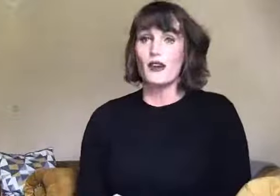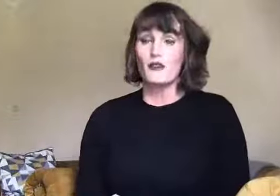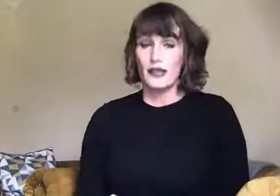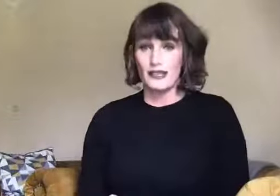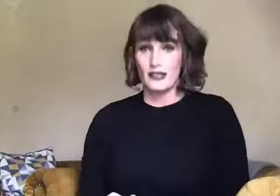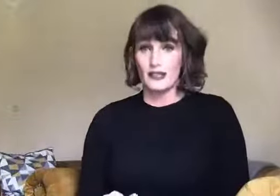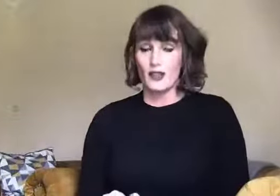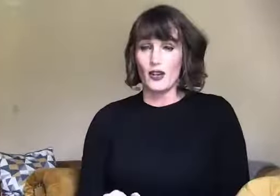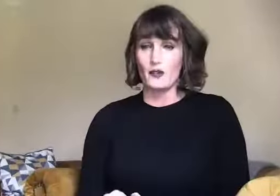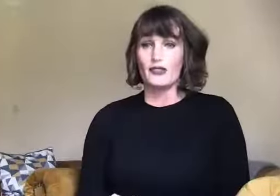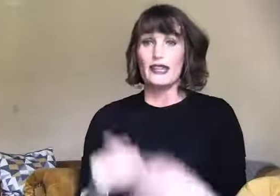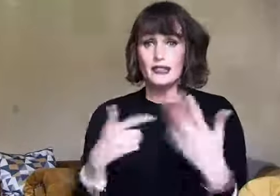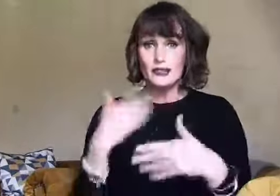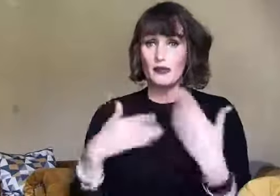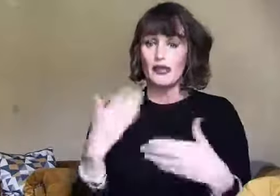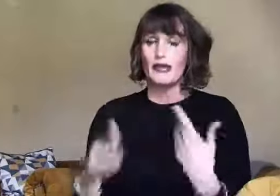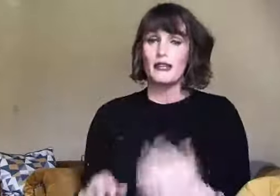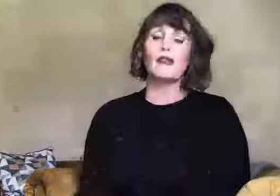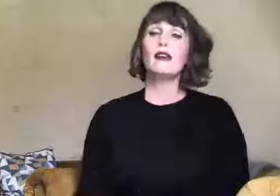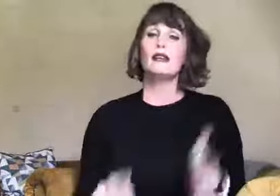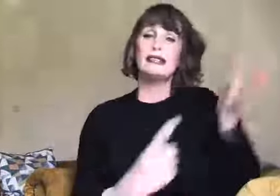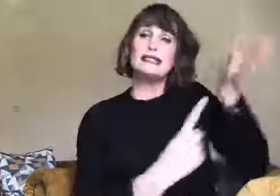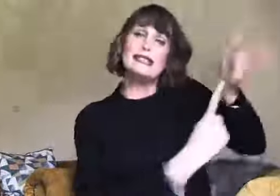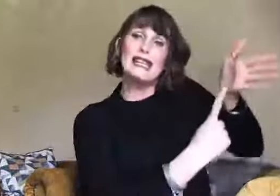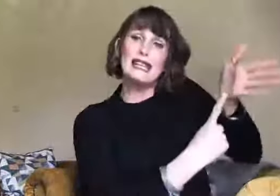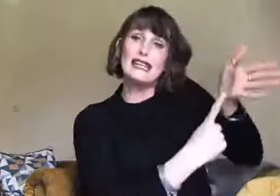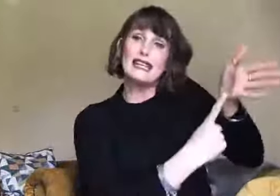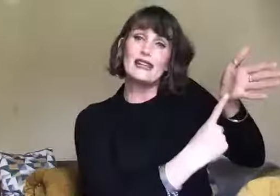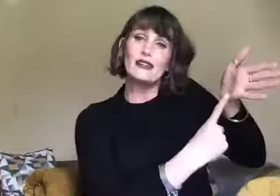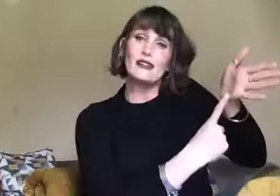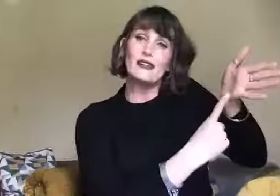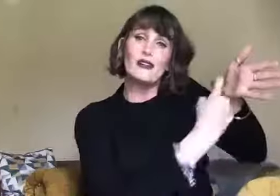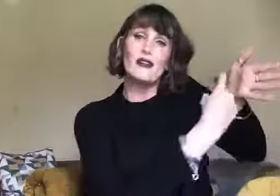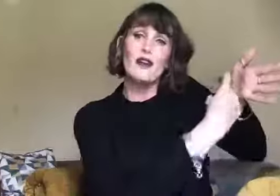for instance, I would say to somebody, T-R-E-E.